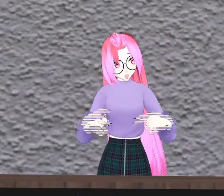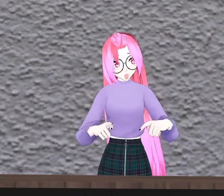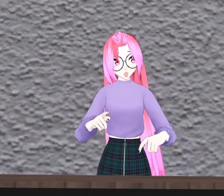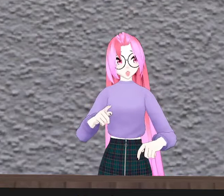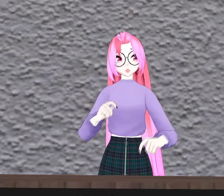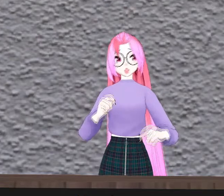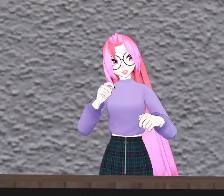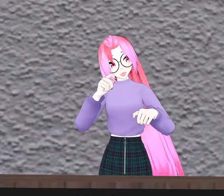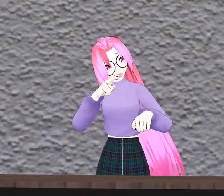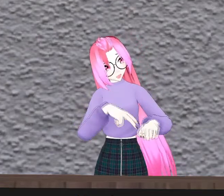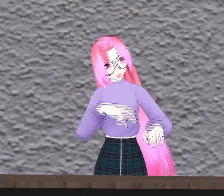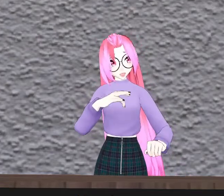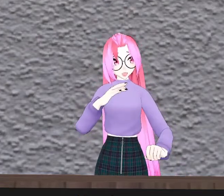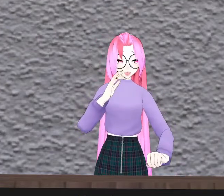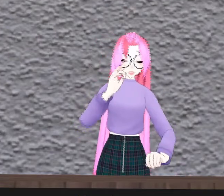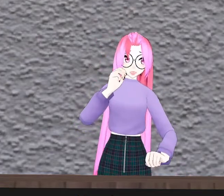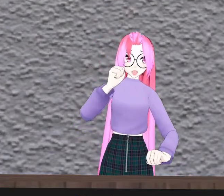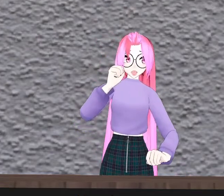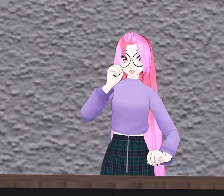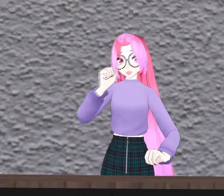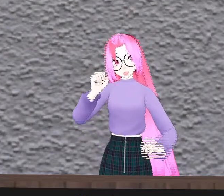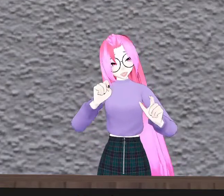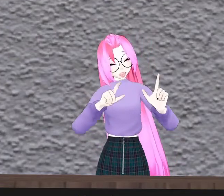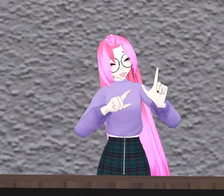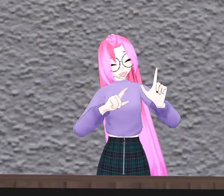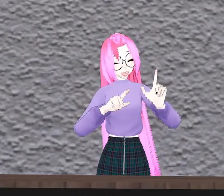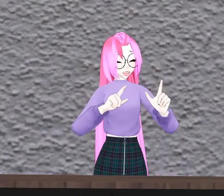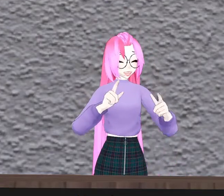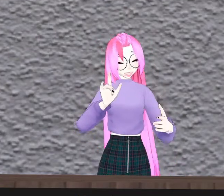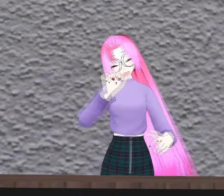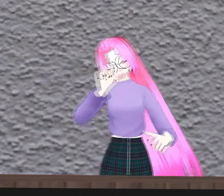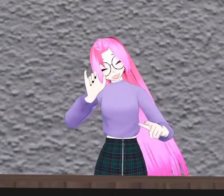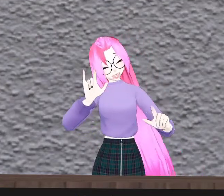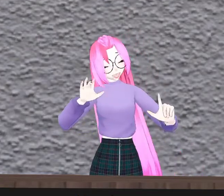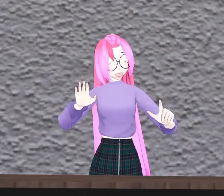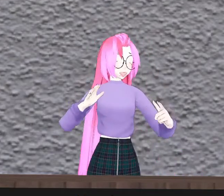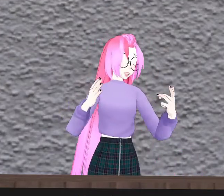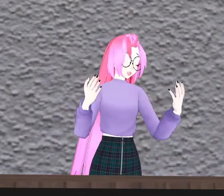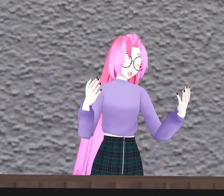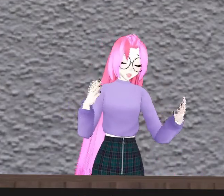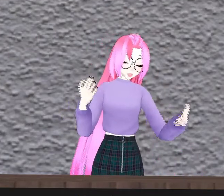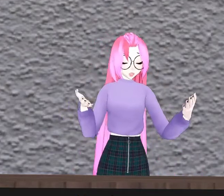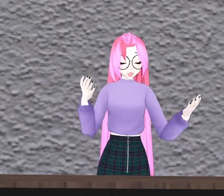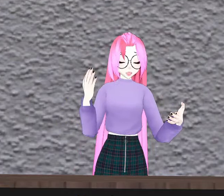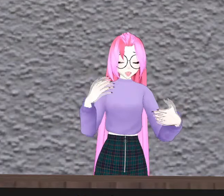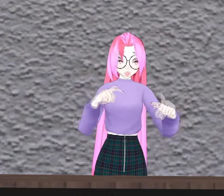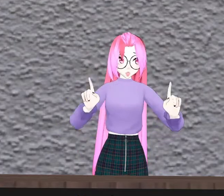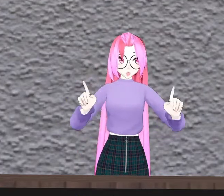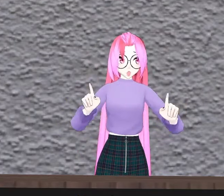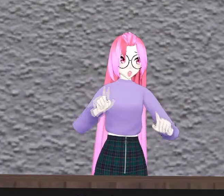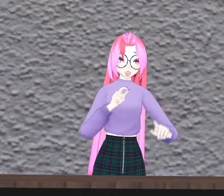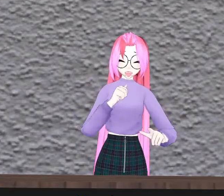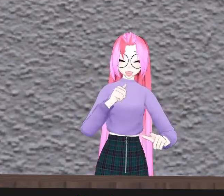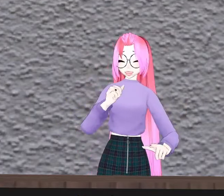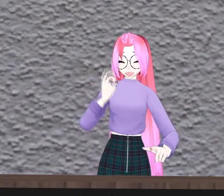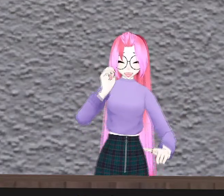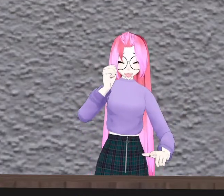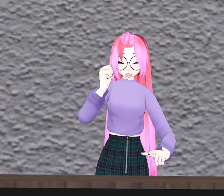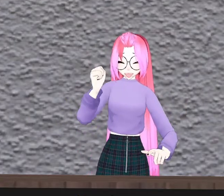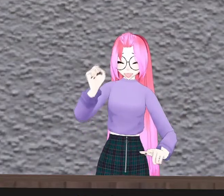sign. And normally it's the first letter of their name. Sometimes their initials, or other times not at all. But usually it's